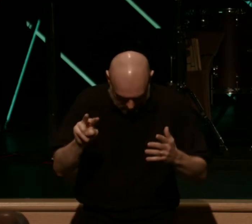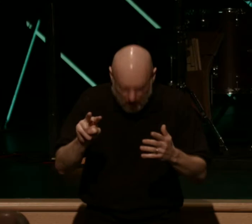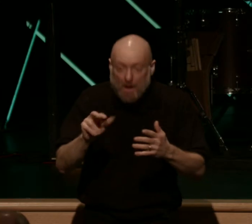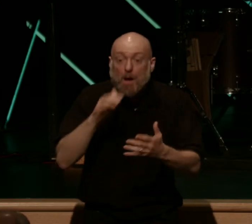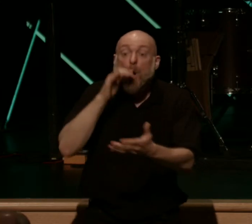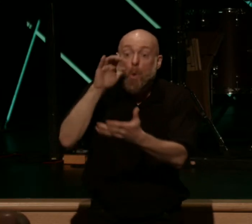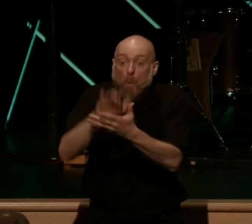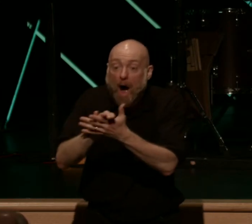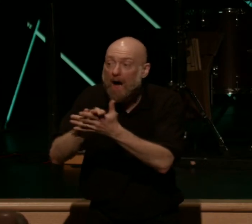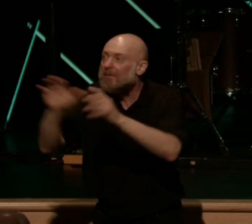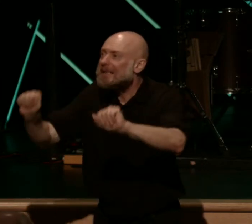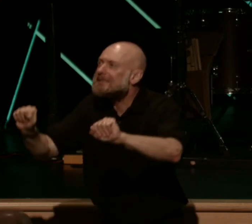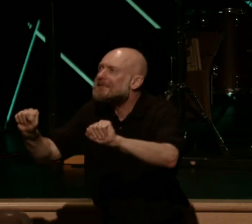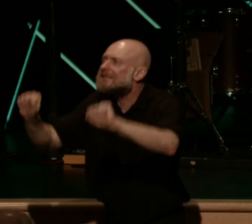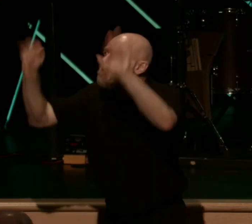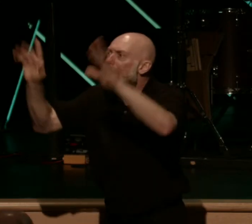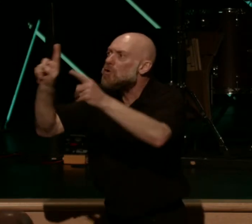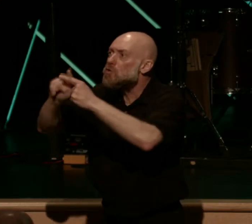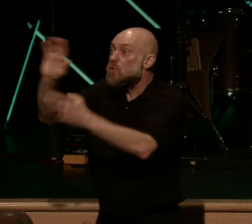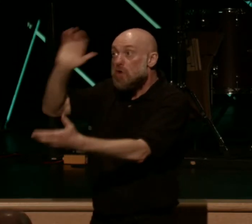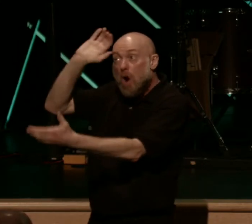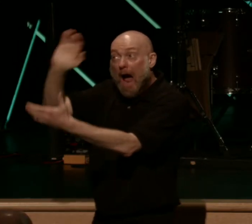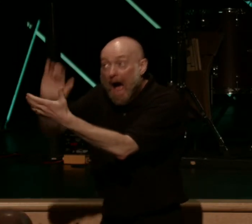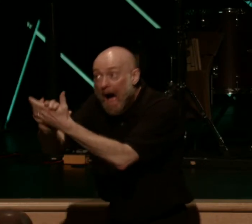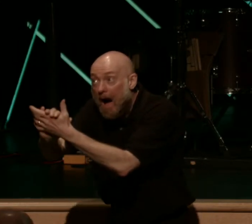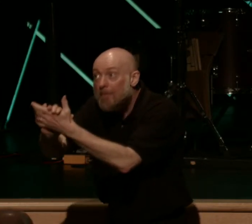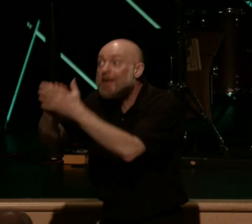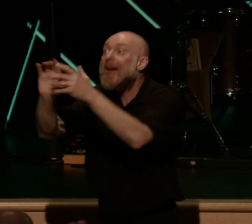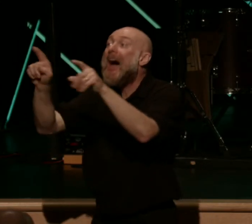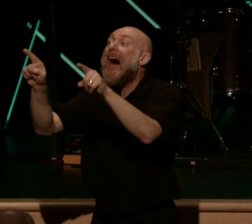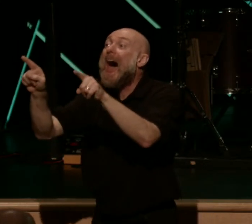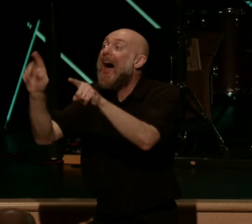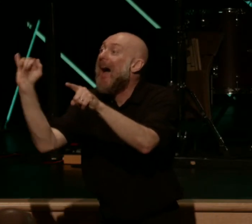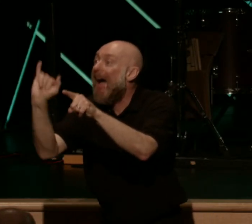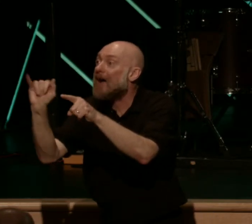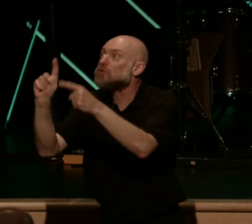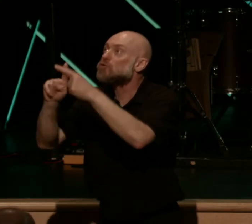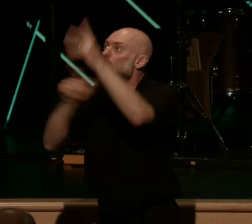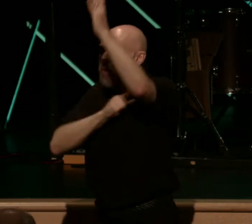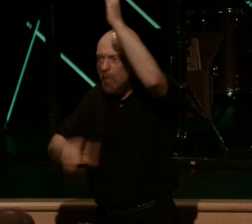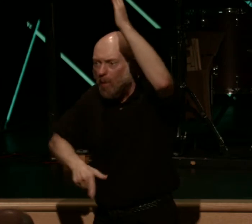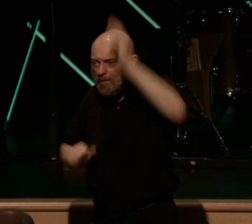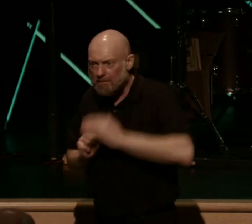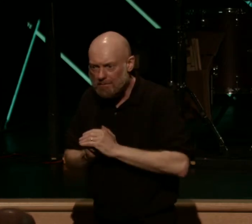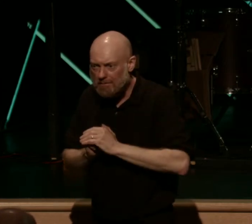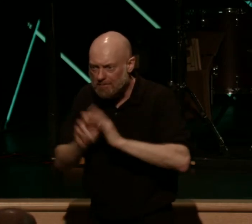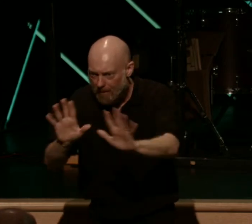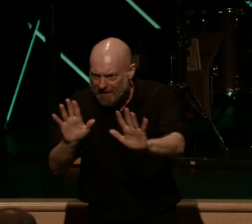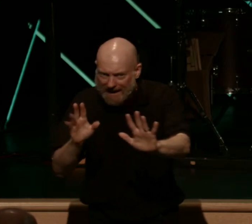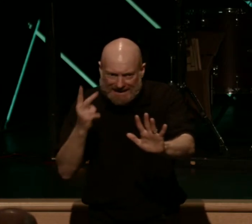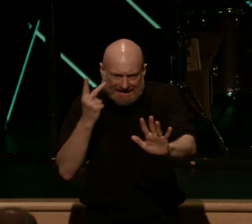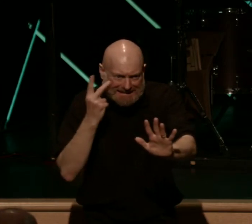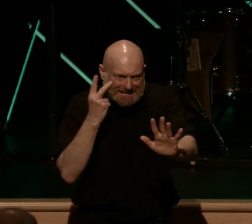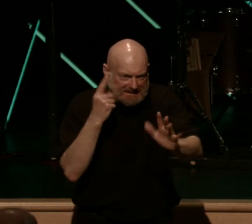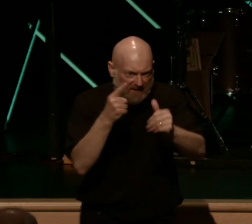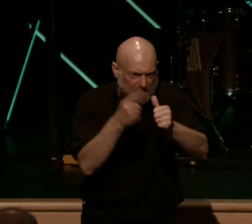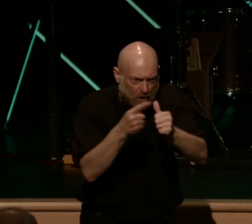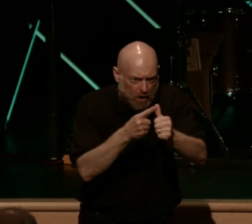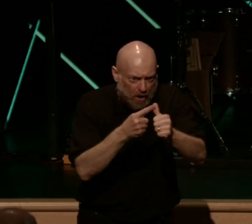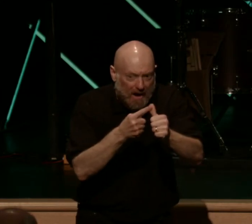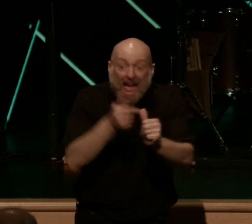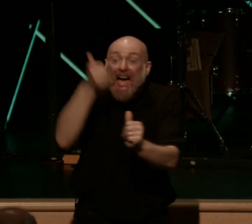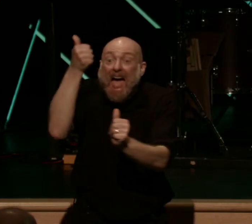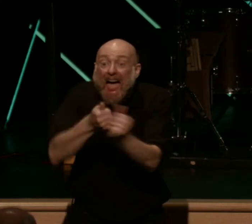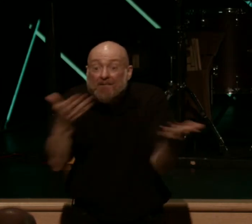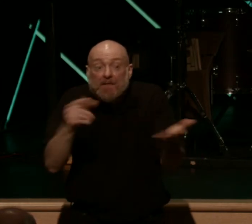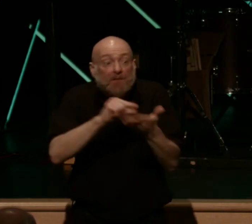Wives, submit to your own husbands as to the Lord. So here's what we need to see first, because